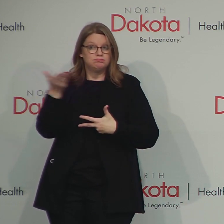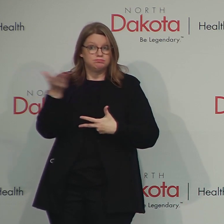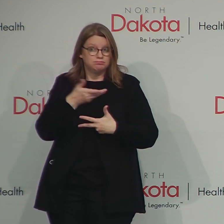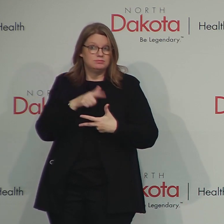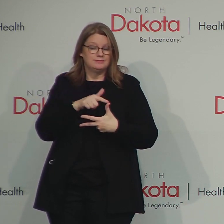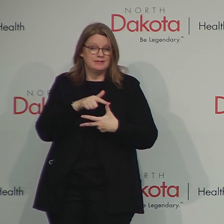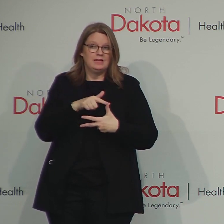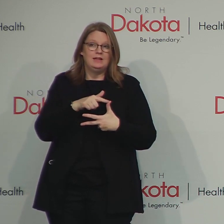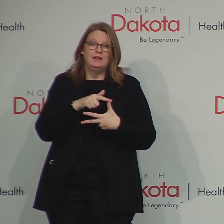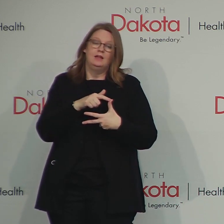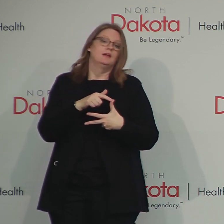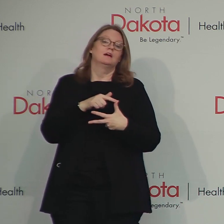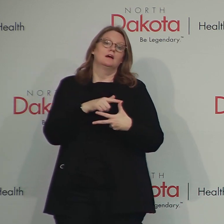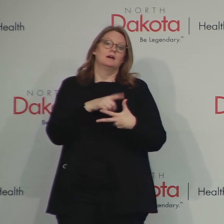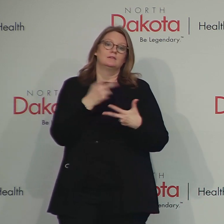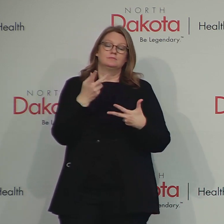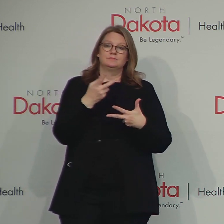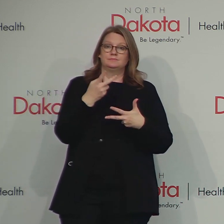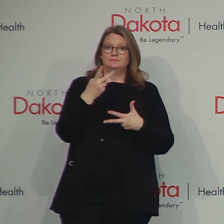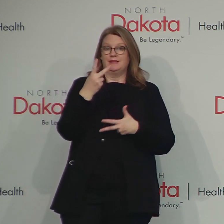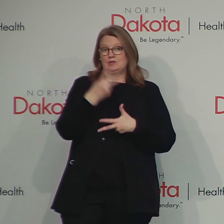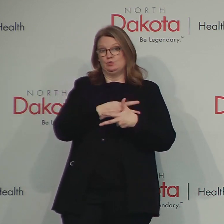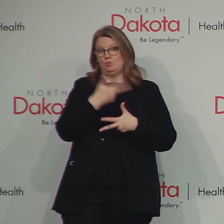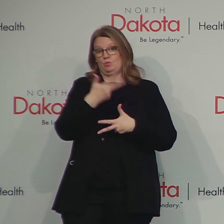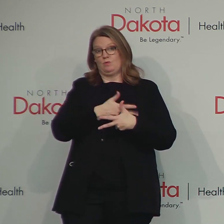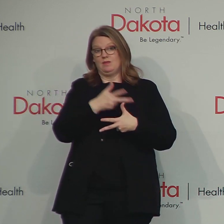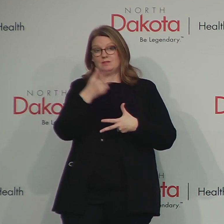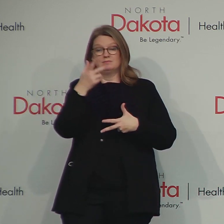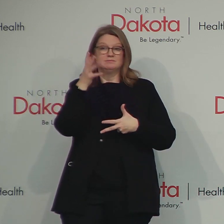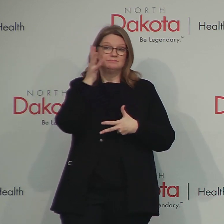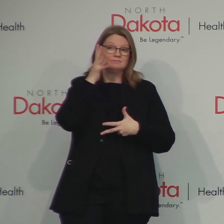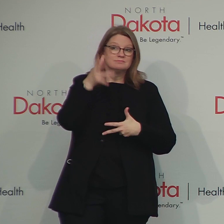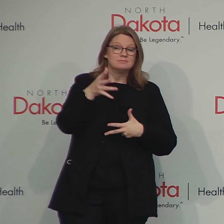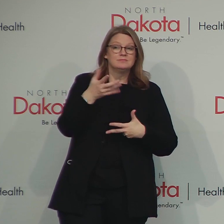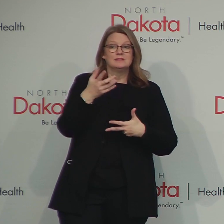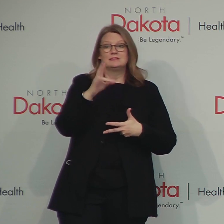But 2-3 months from now, if we've got everybody